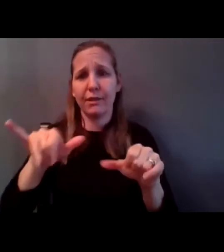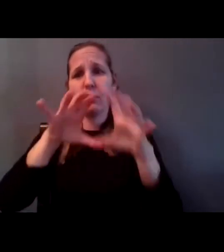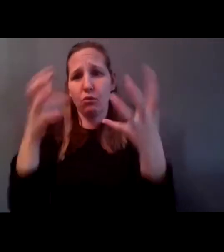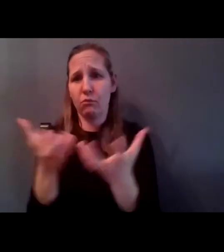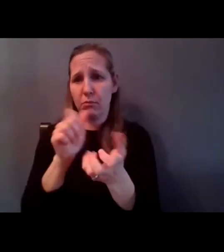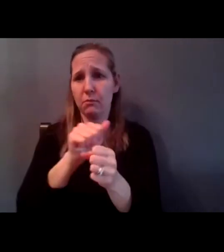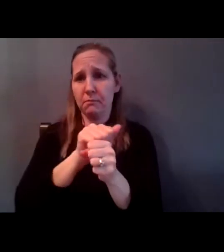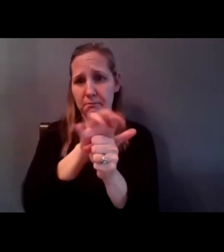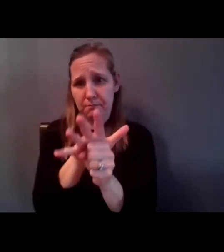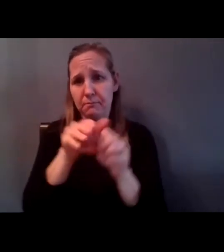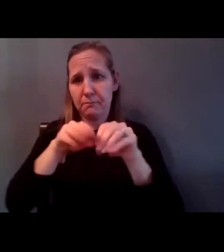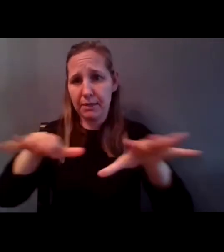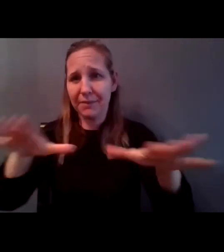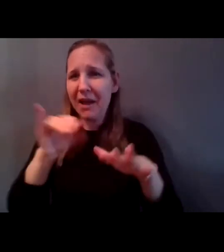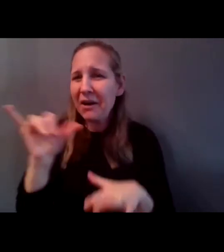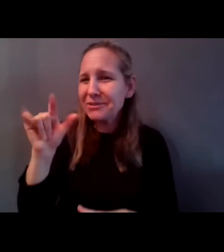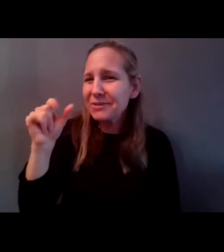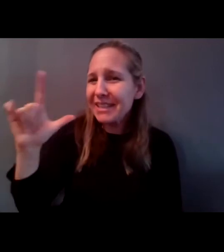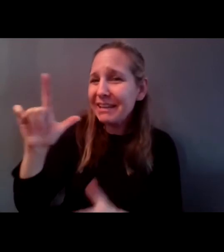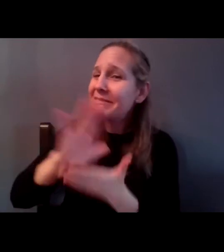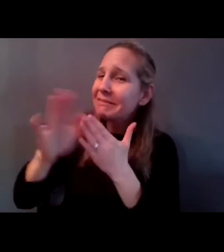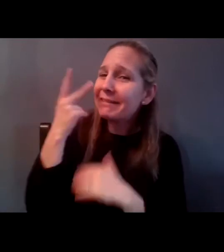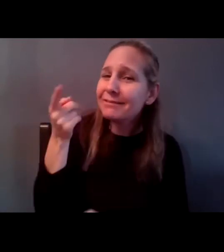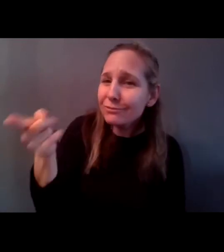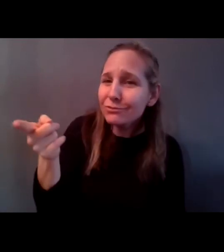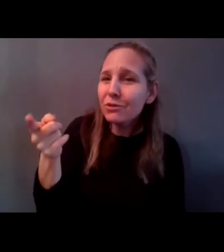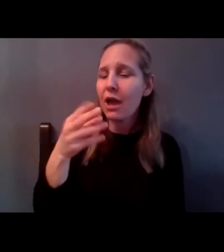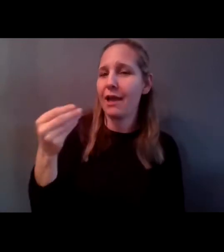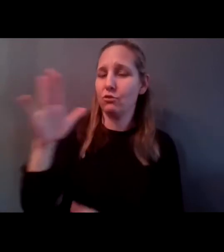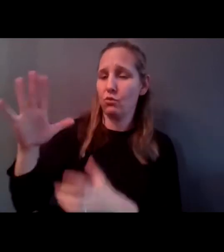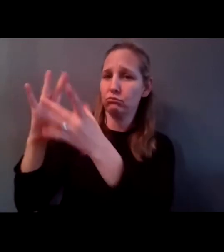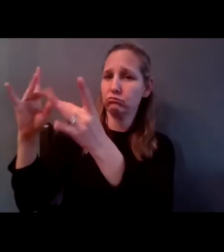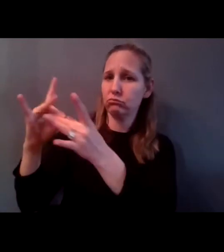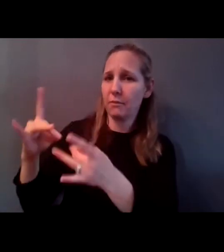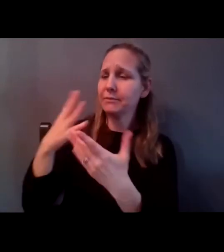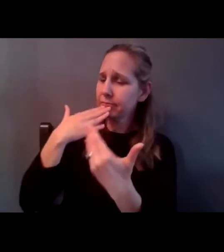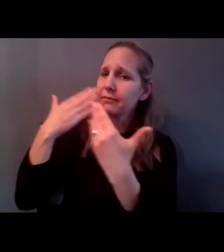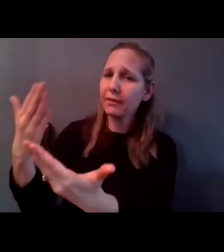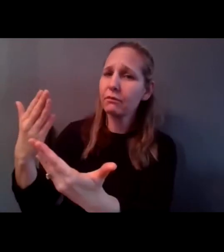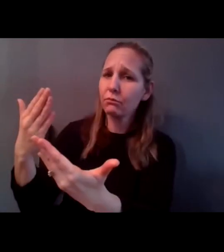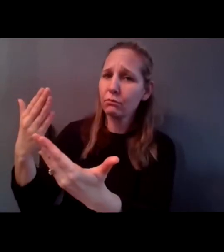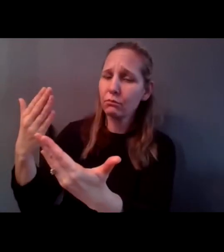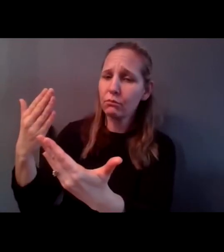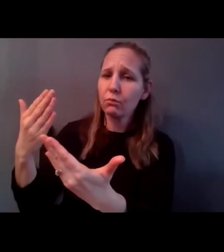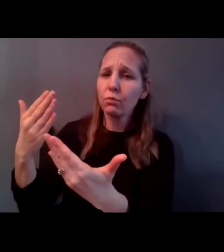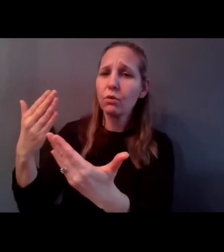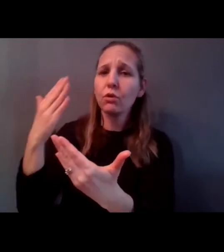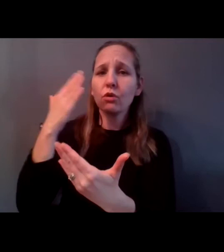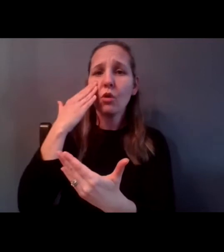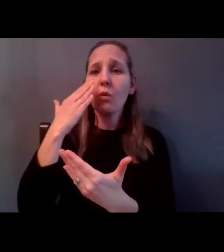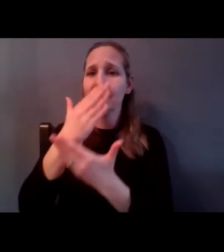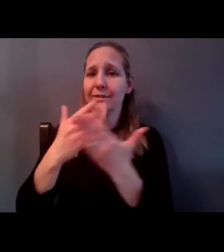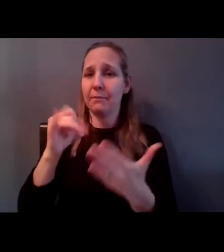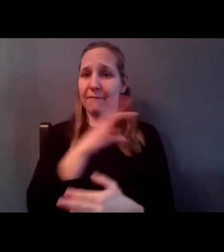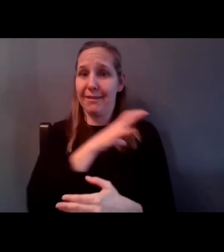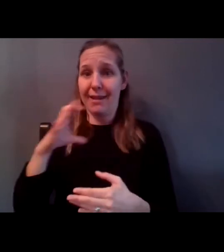Kelly. It's good to see you, Gil. And thank you for your opening comments as well to see some of our counselors from the city joining